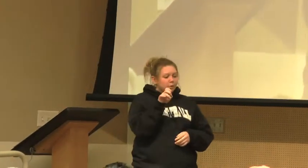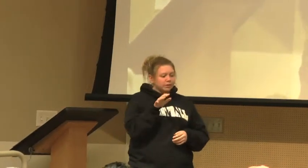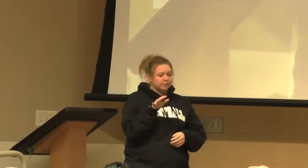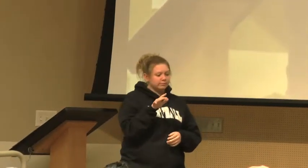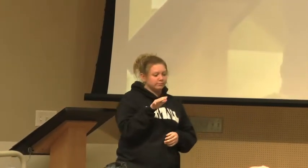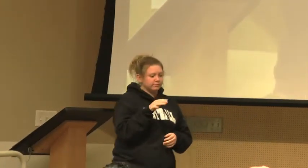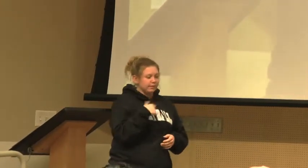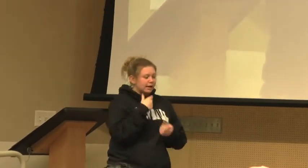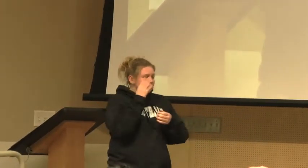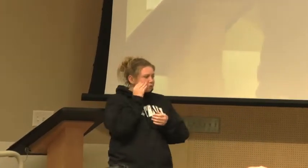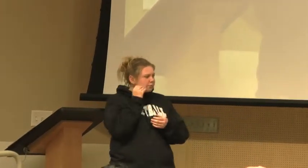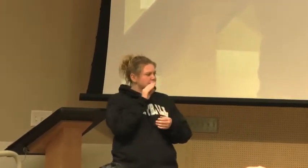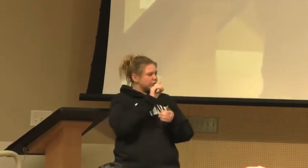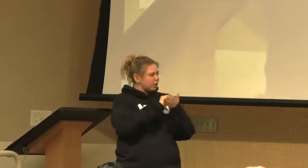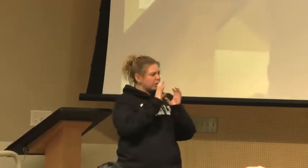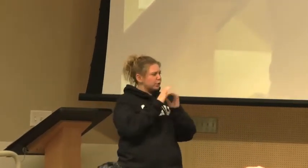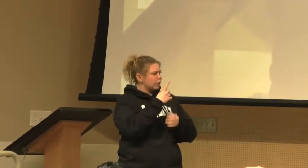Missy. I'm sorry, Nikki.